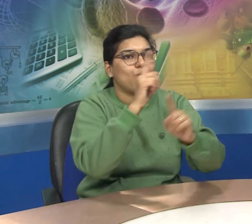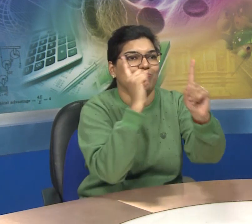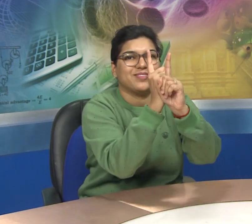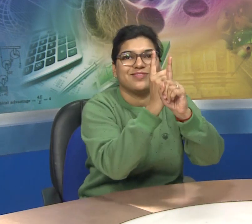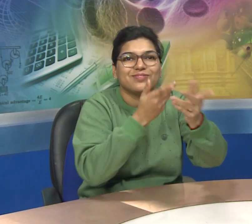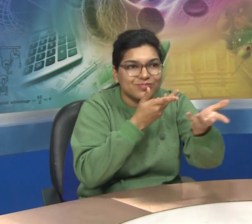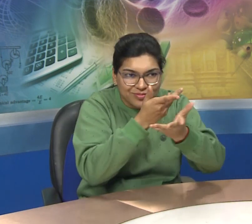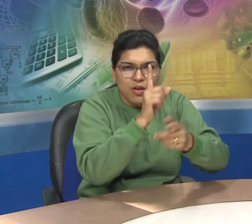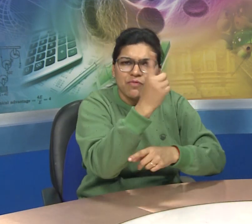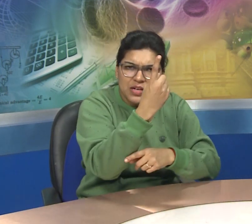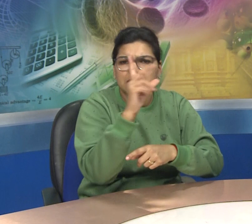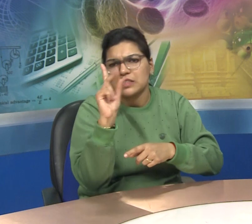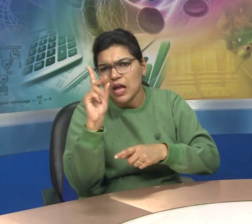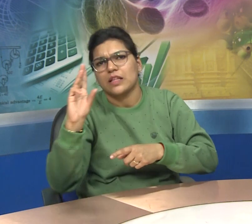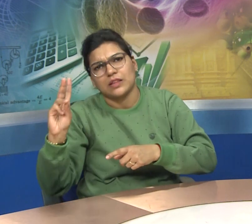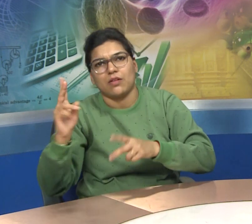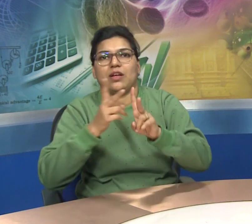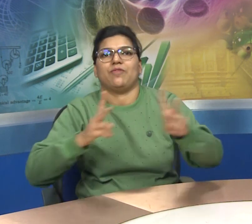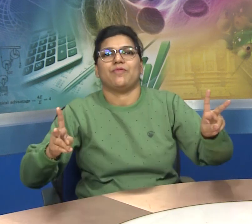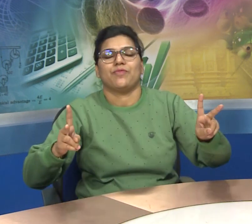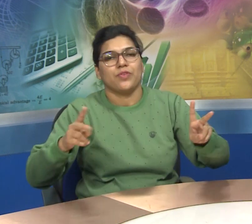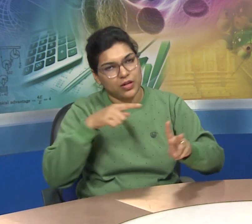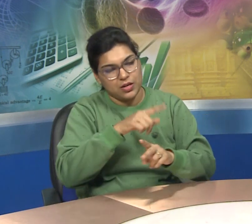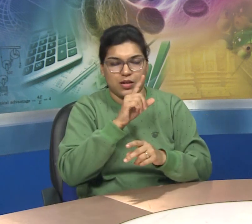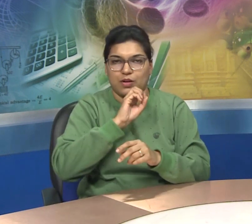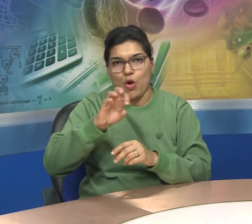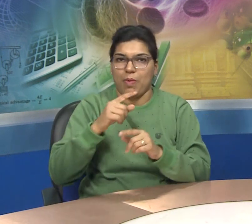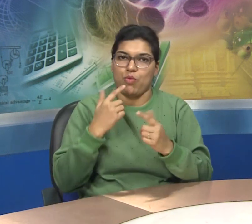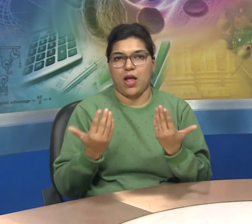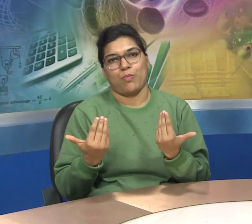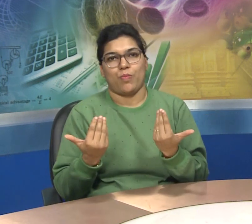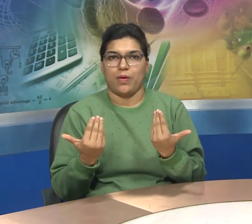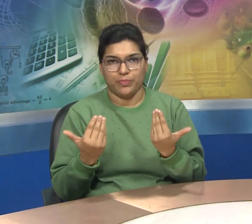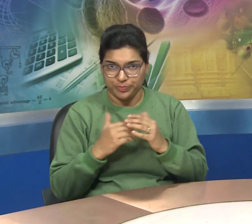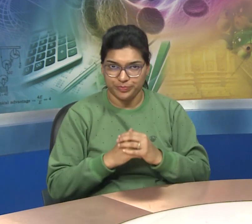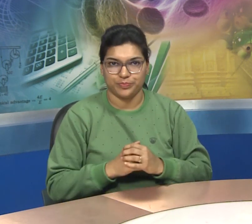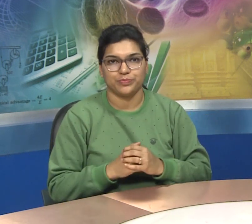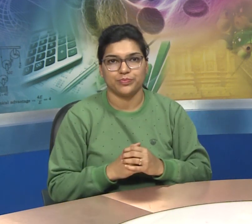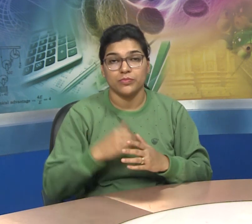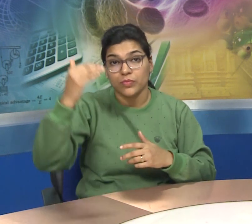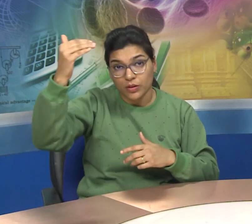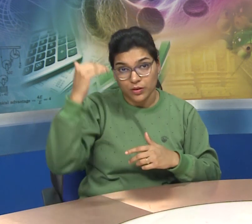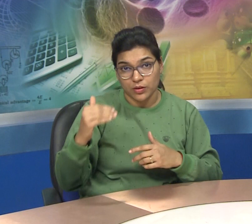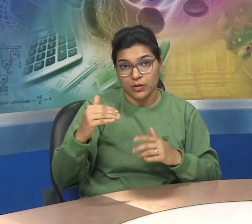Under tertiary sources of information come publications like Guide to the